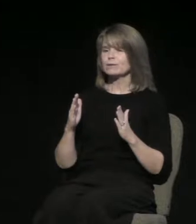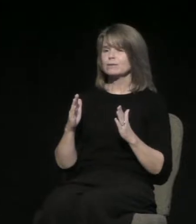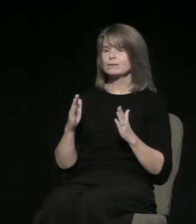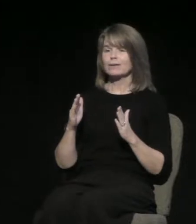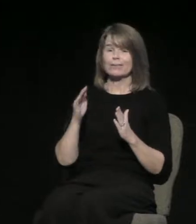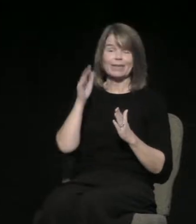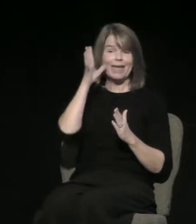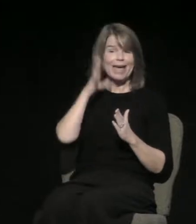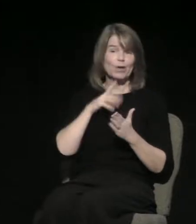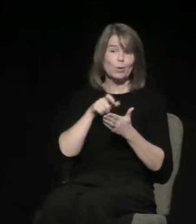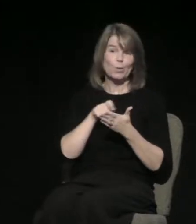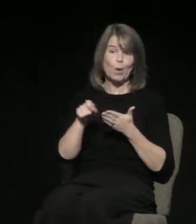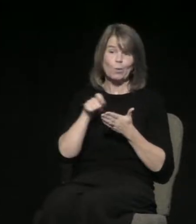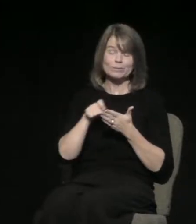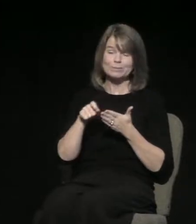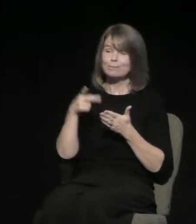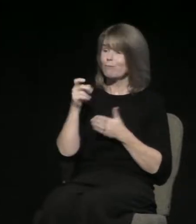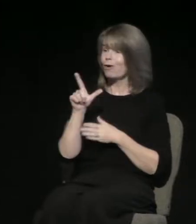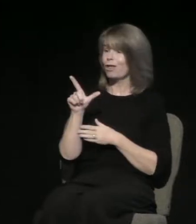The Guy That Wrote Those Words